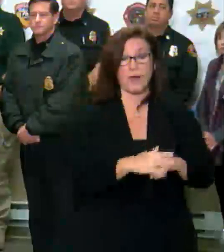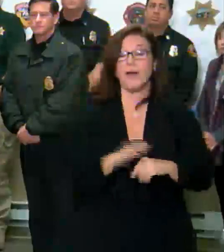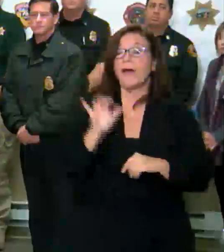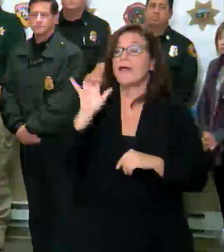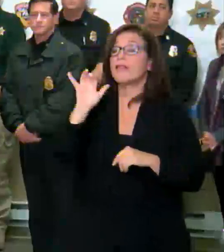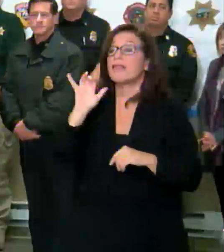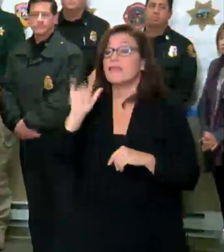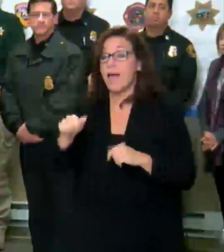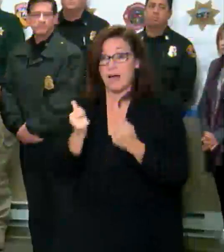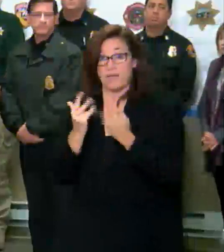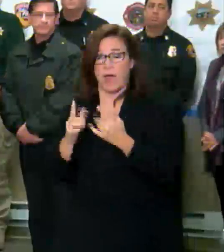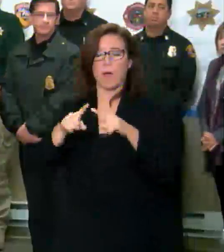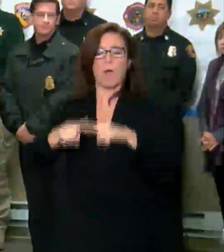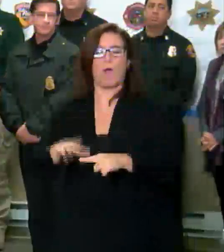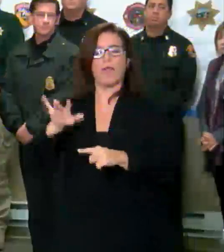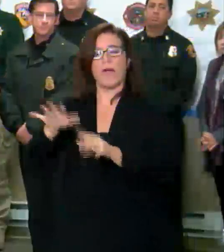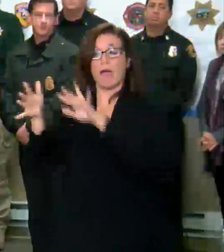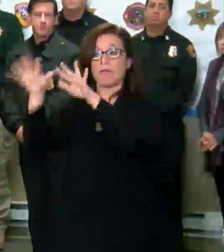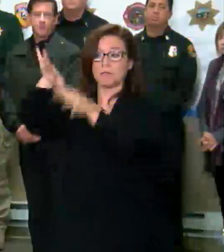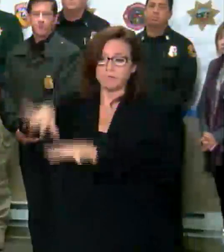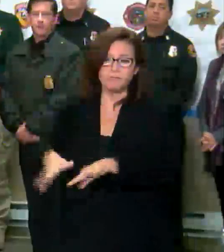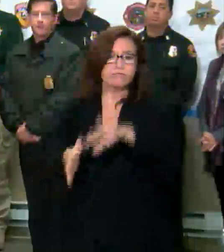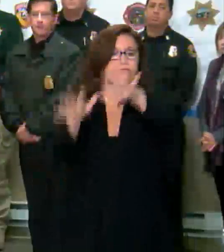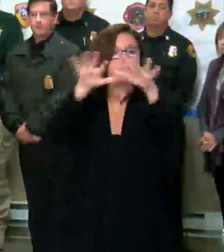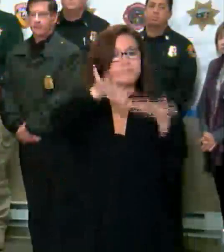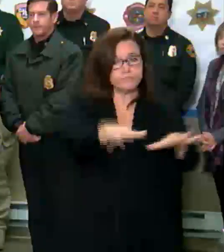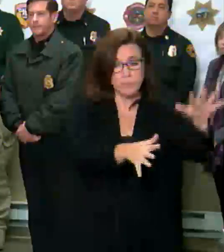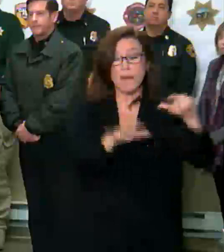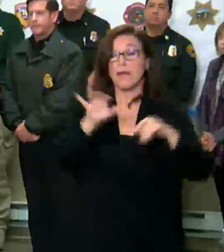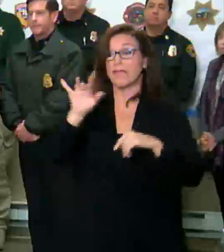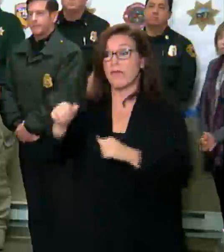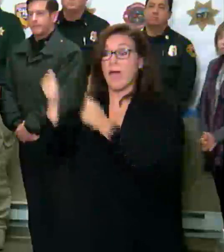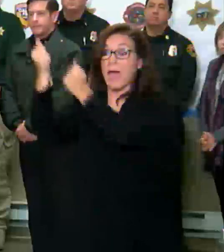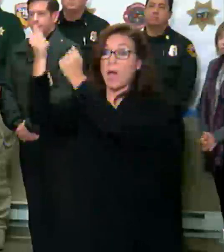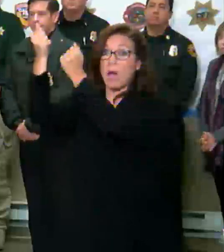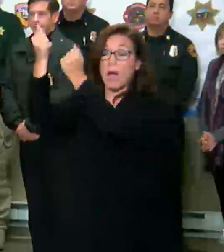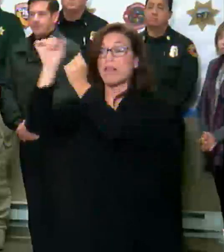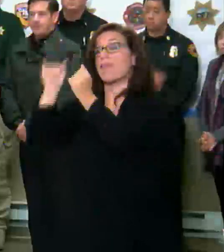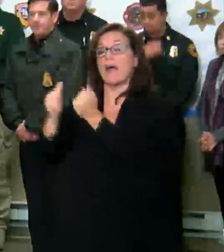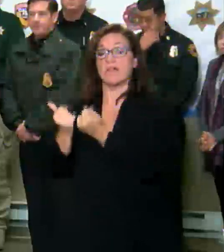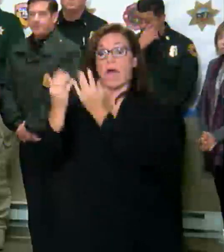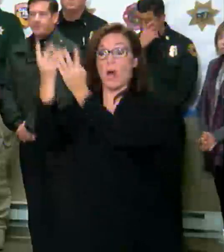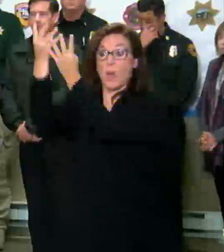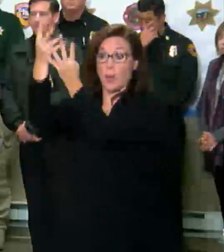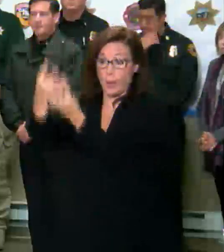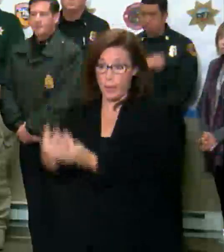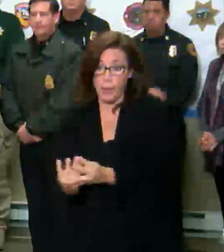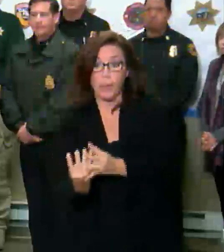gets to the bottom of a slope and then runs up that slope and then pauses again, and that